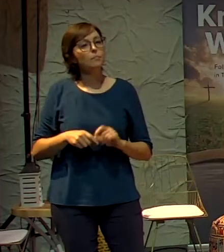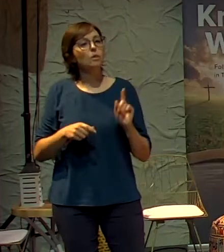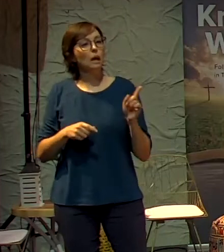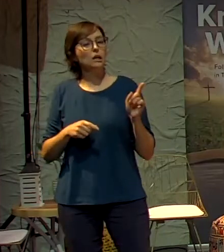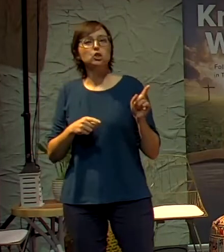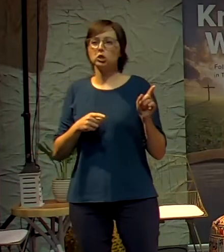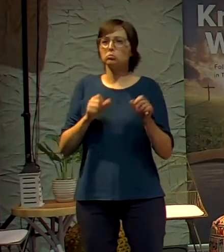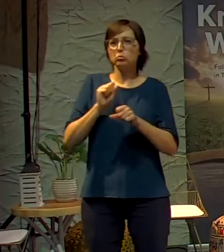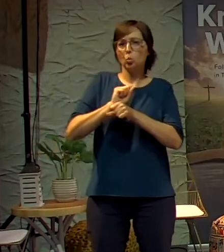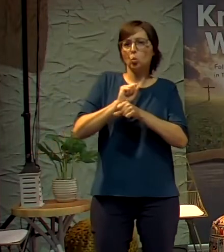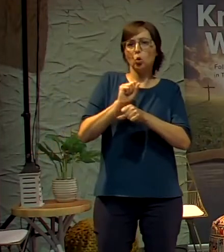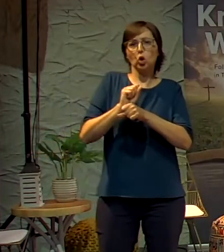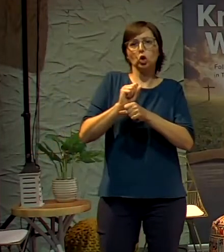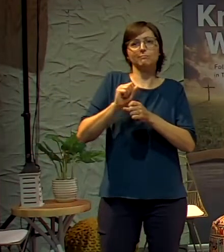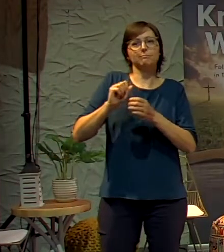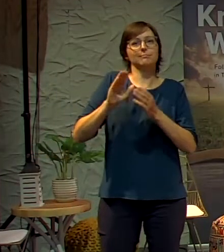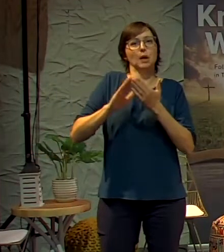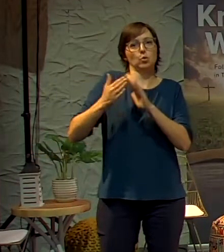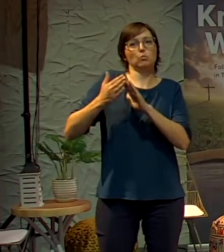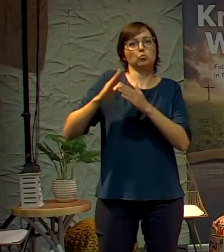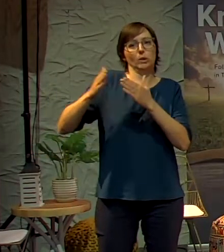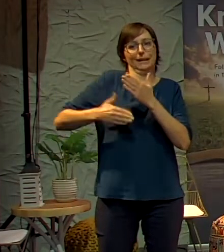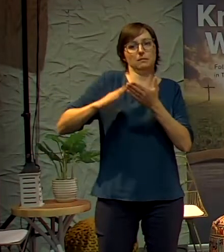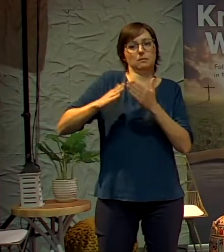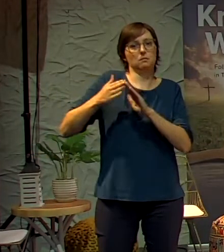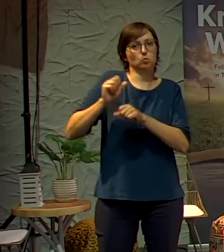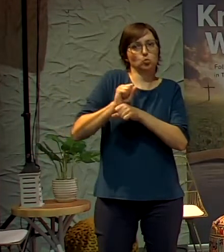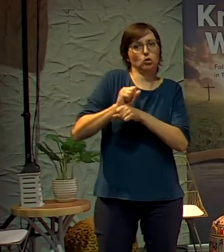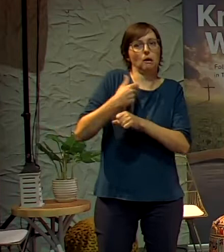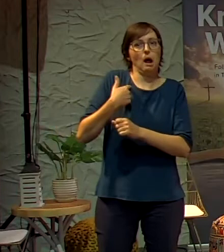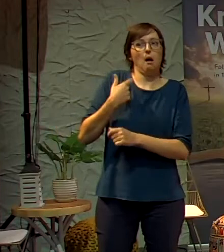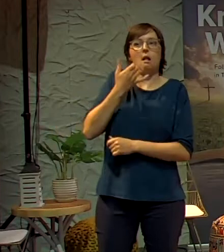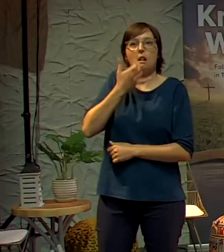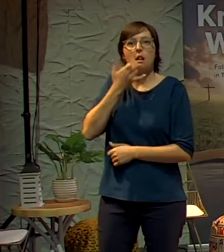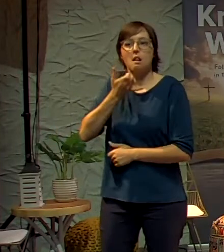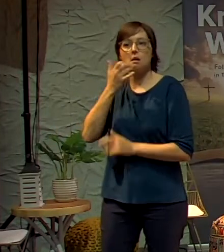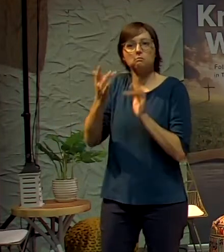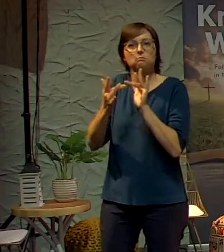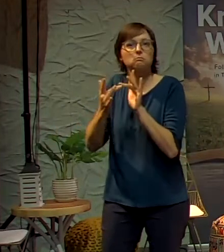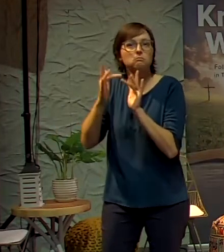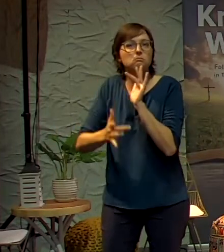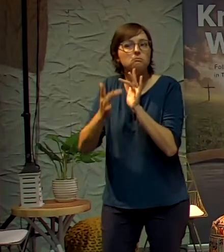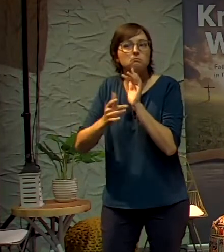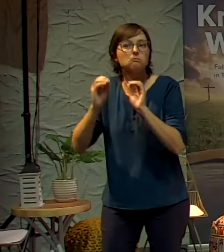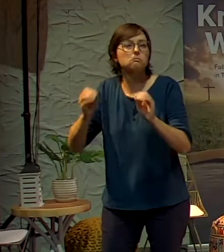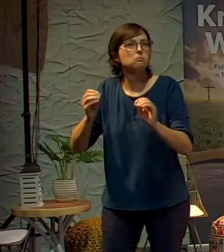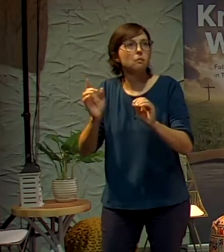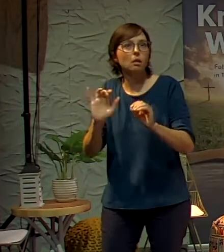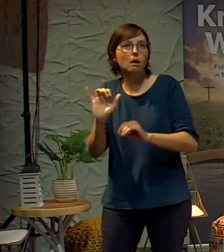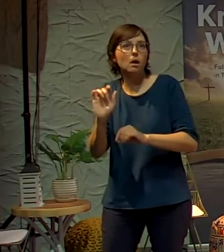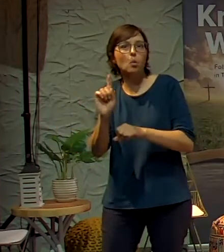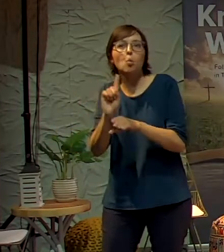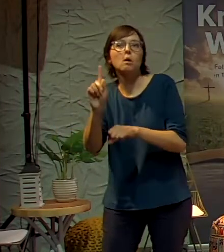works in the weekends in downtown. And we couldn't get in touch with her until like probably 1.